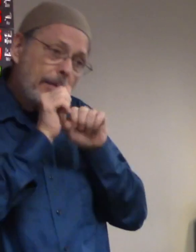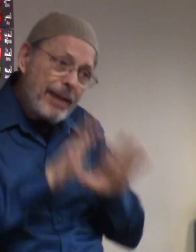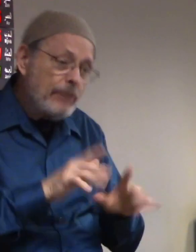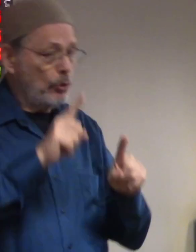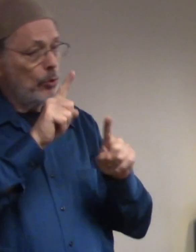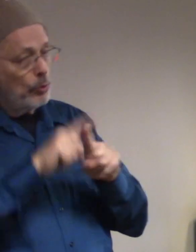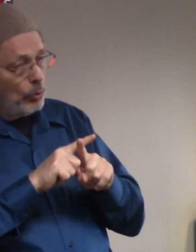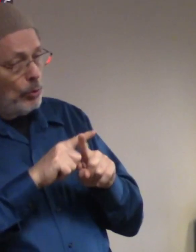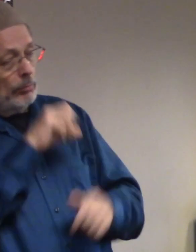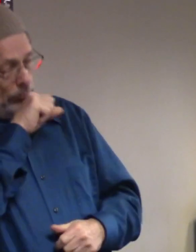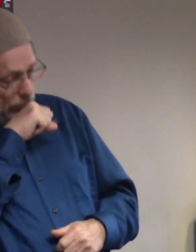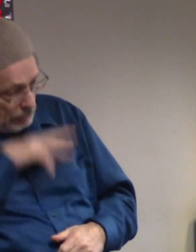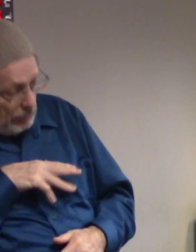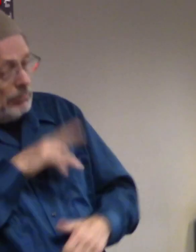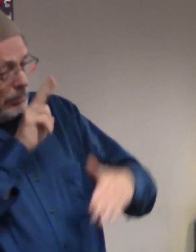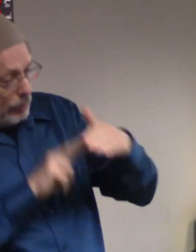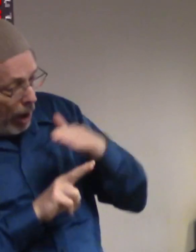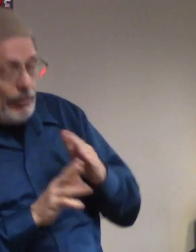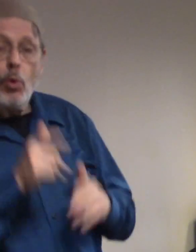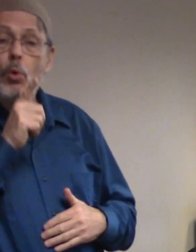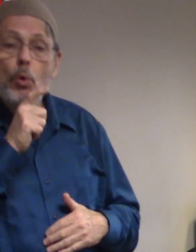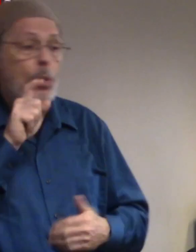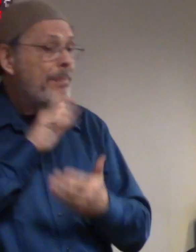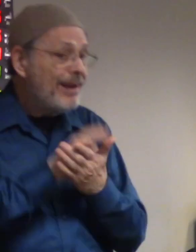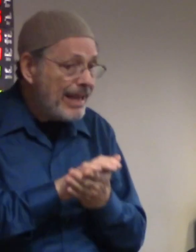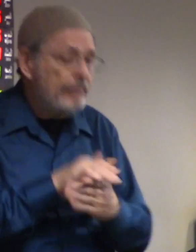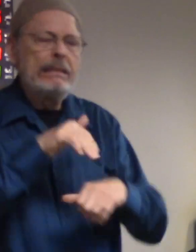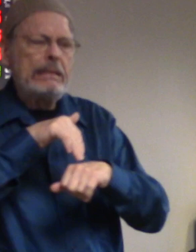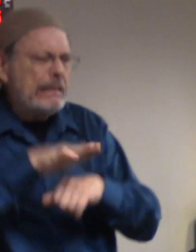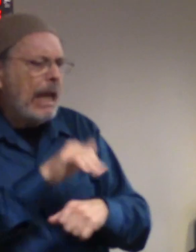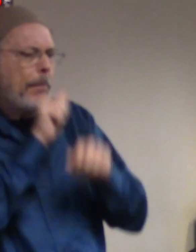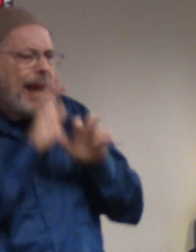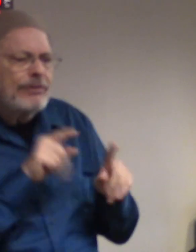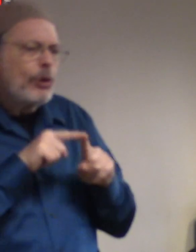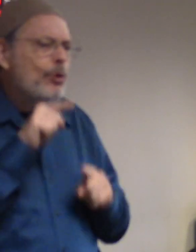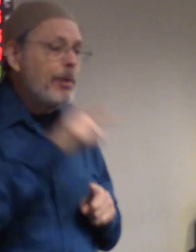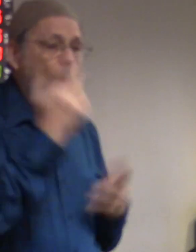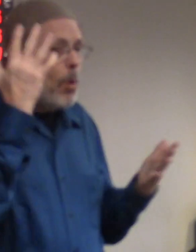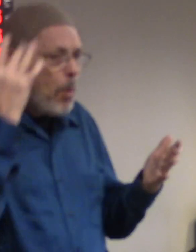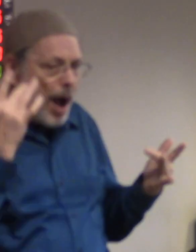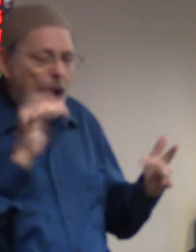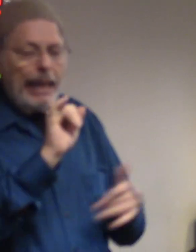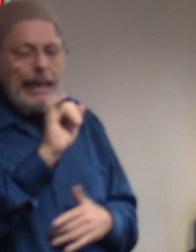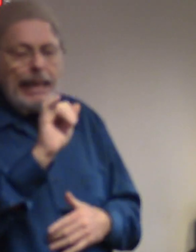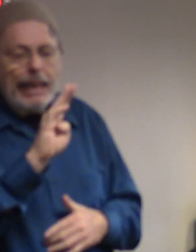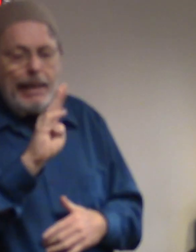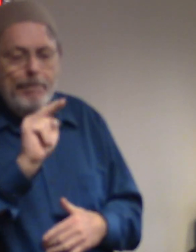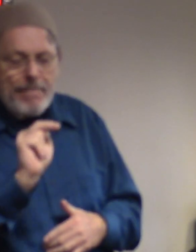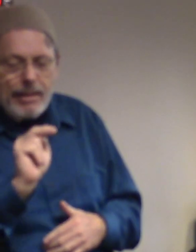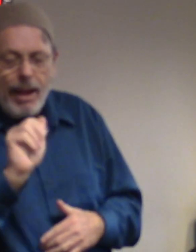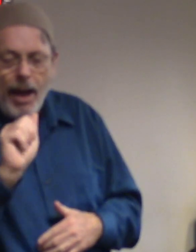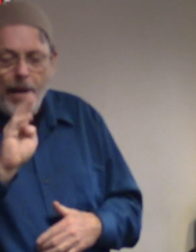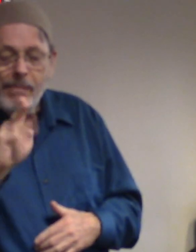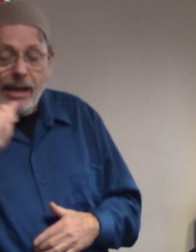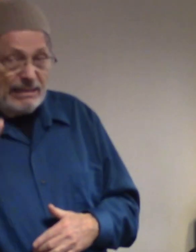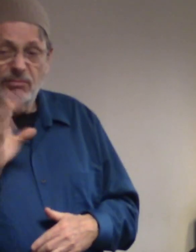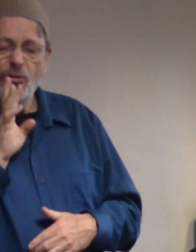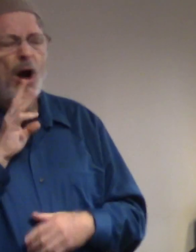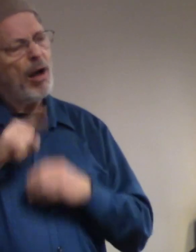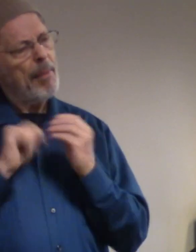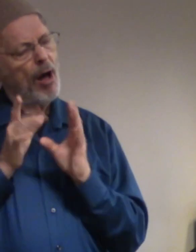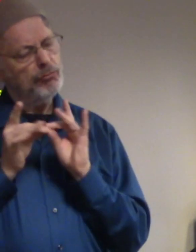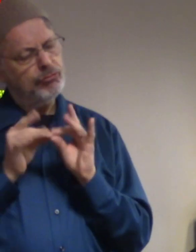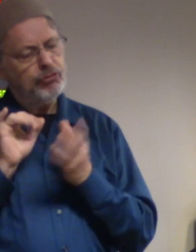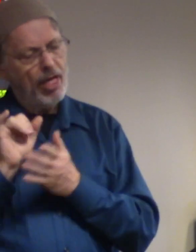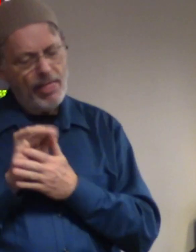on the Prophet sallallahu alayhi wa sallam. Oh, who you believe, send blessings upon him. Why? Ibn Abbas radiallahu ta'ala anhu says about this ayah, he says it